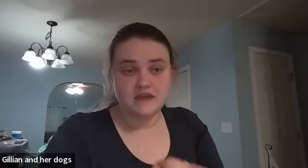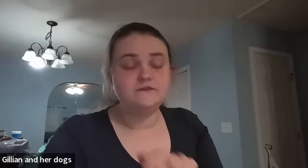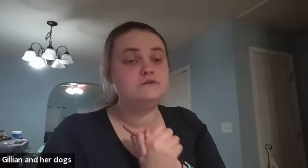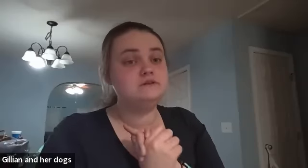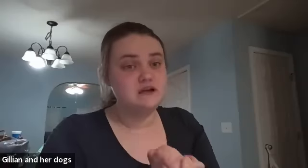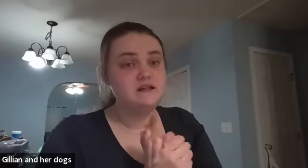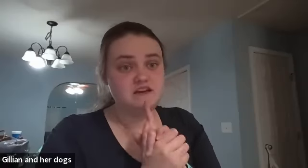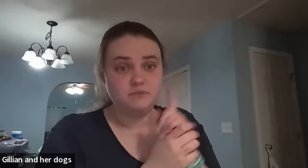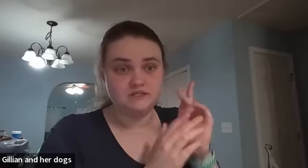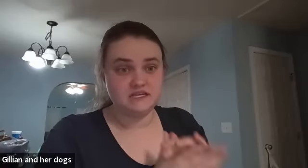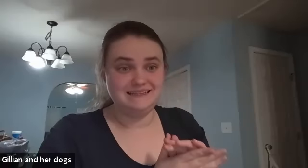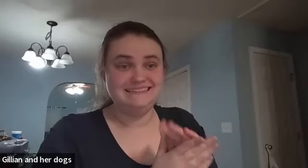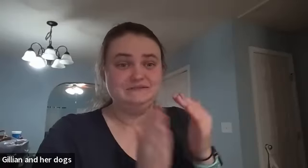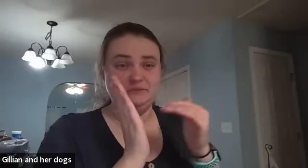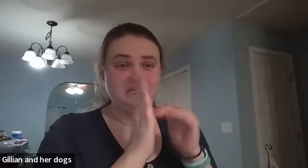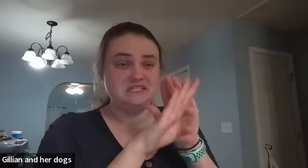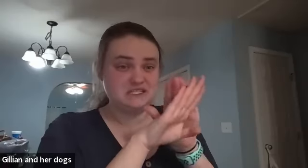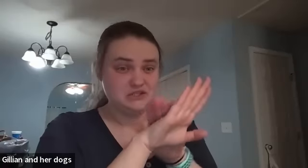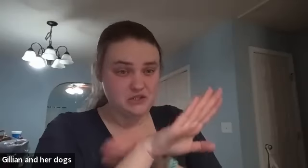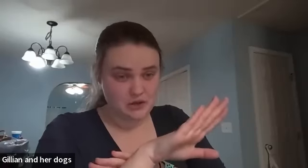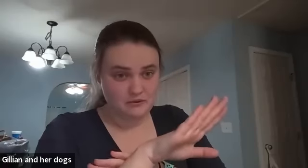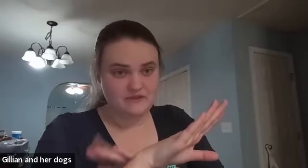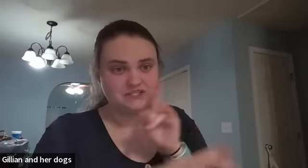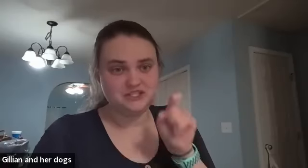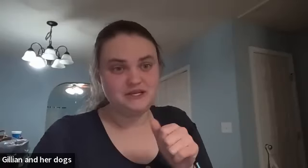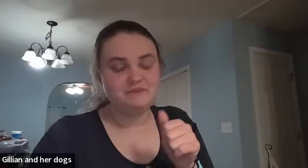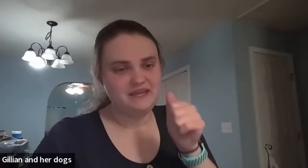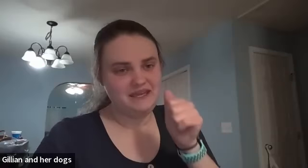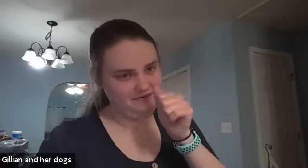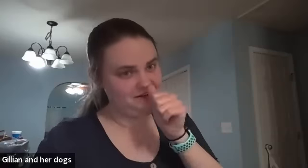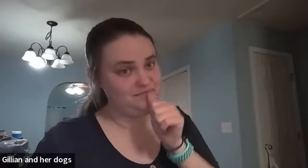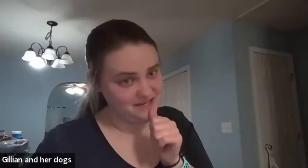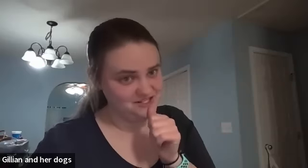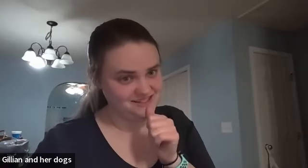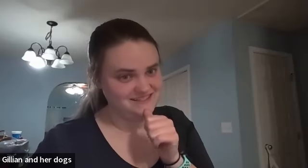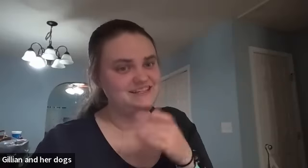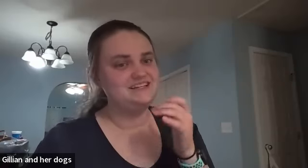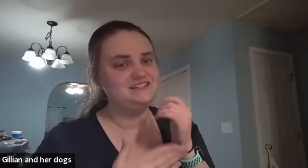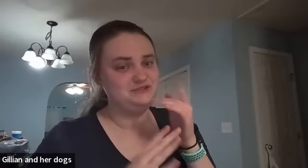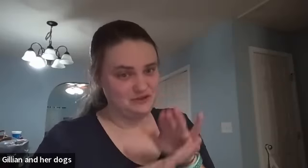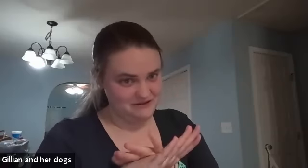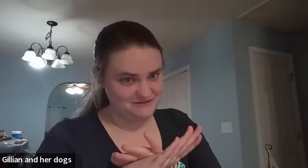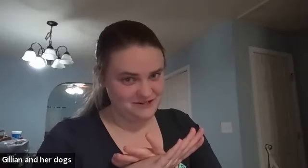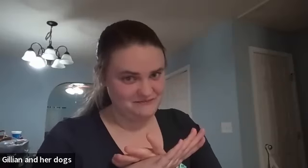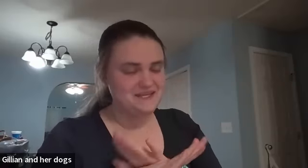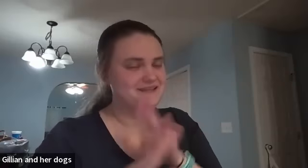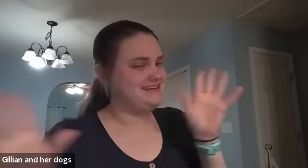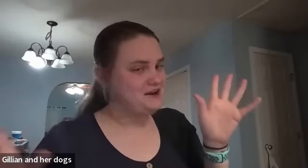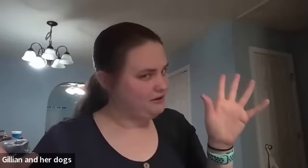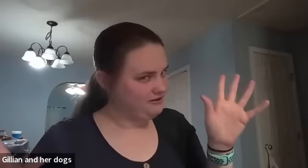if you tell a deaf person, repeat slow, they should be having enough patience to slow down for you. Not all.